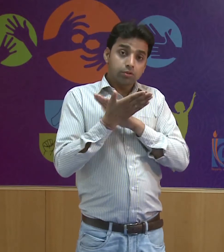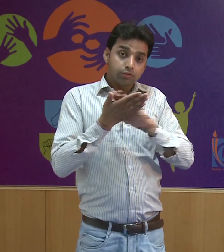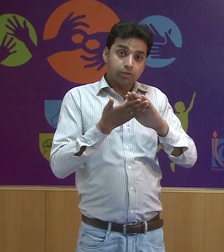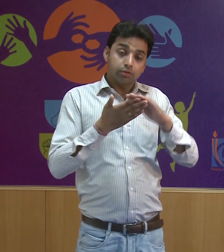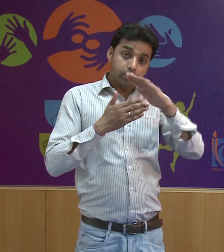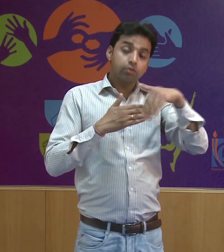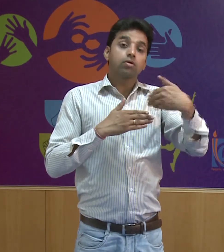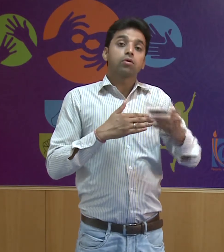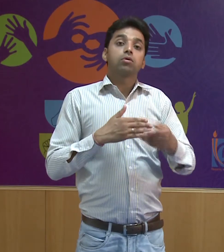dropouts